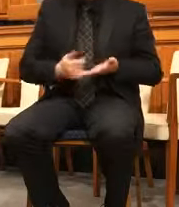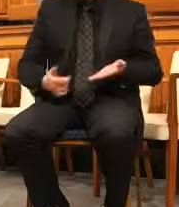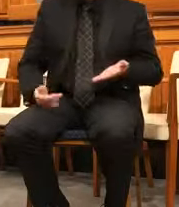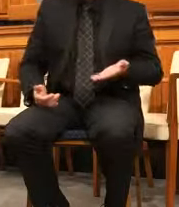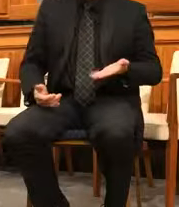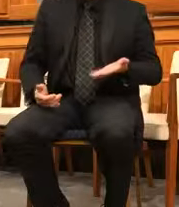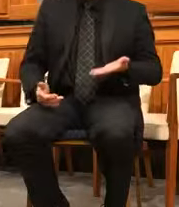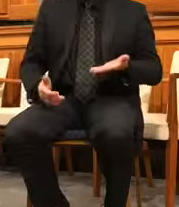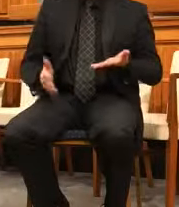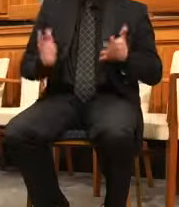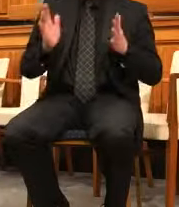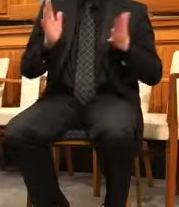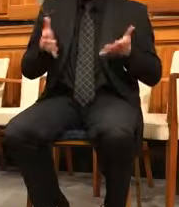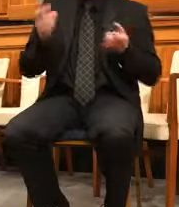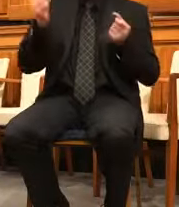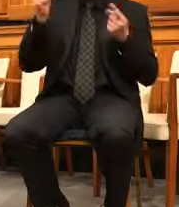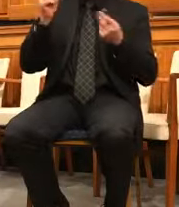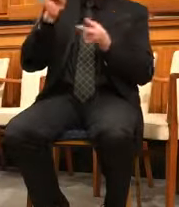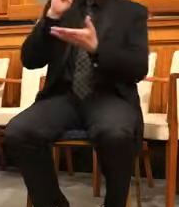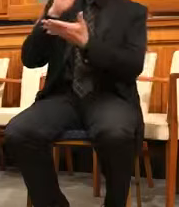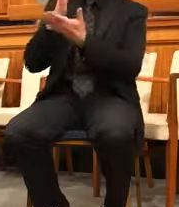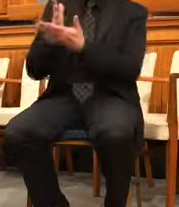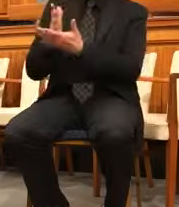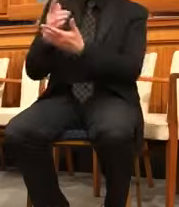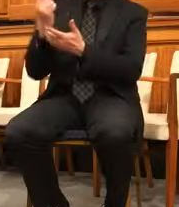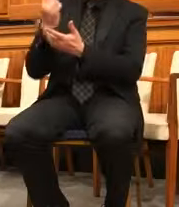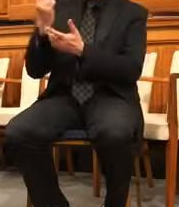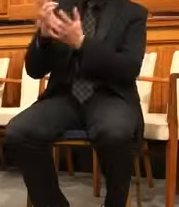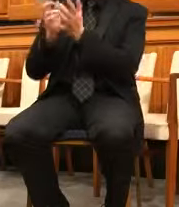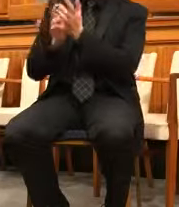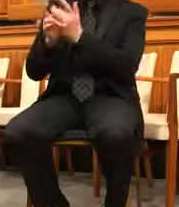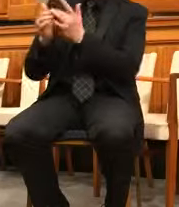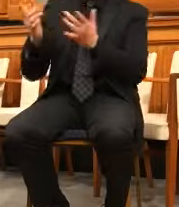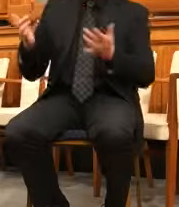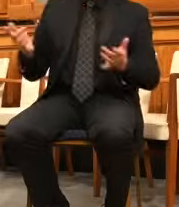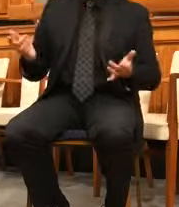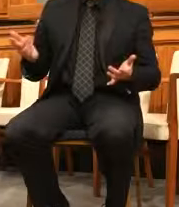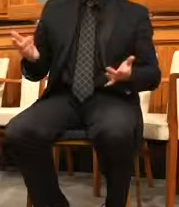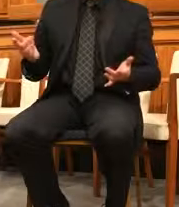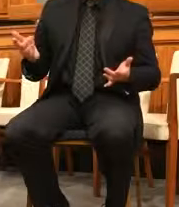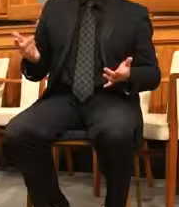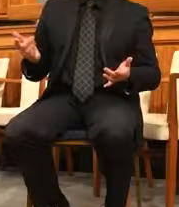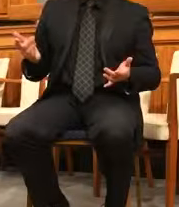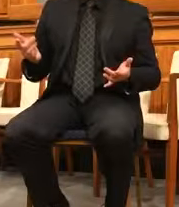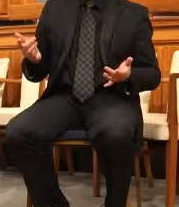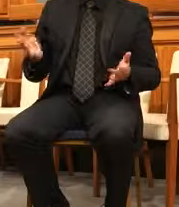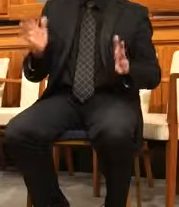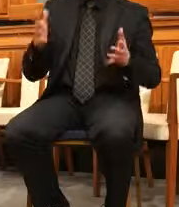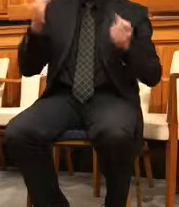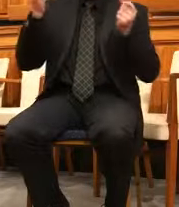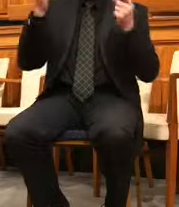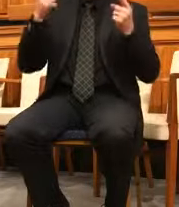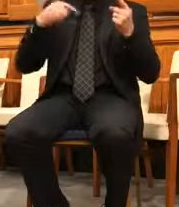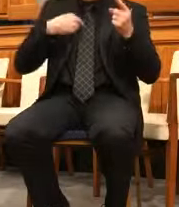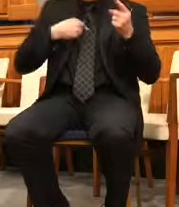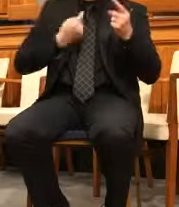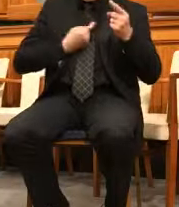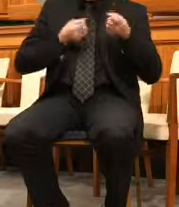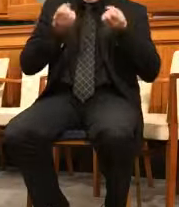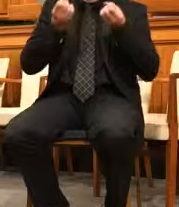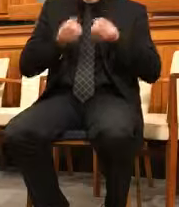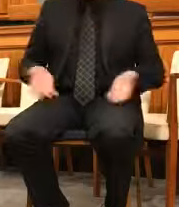have to grasp the lost condition of men and women. We're lost. We're cut